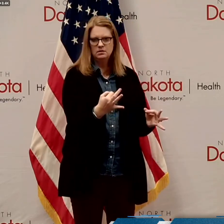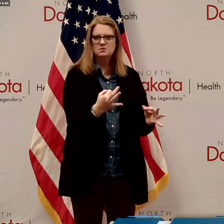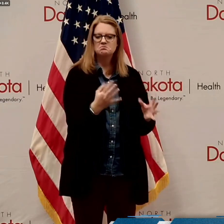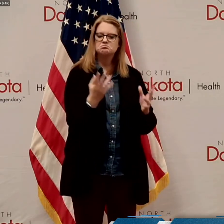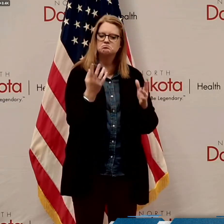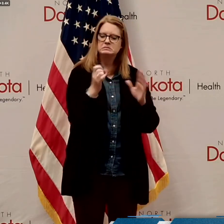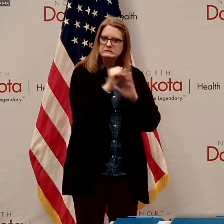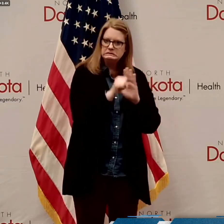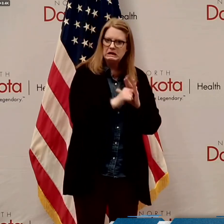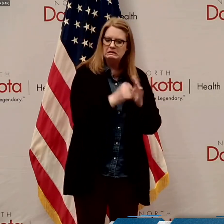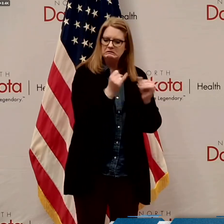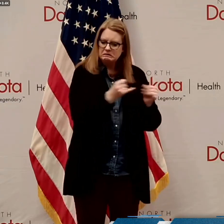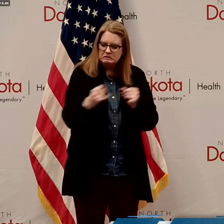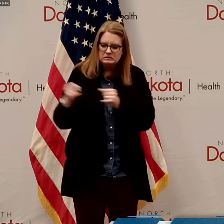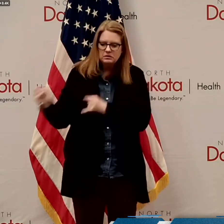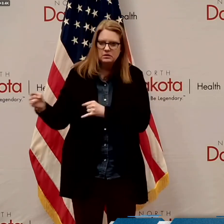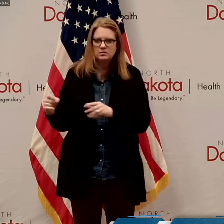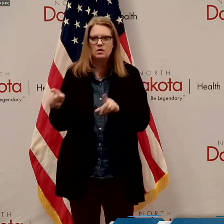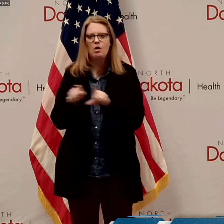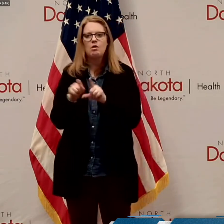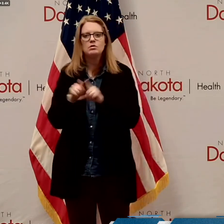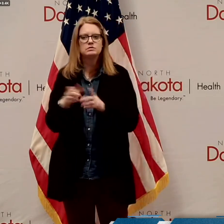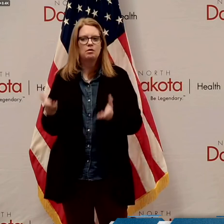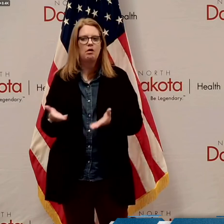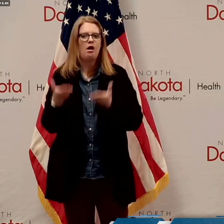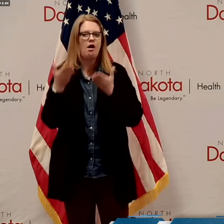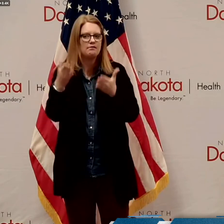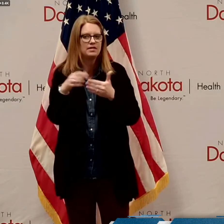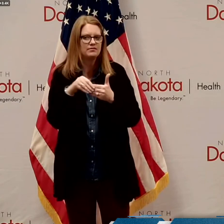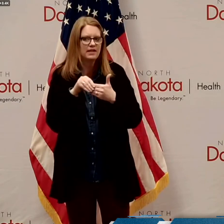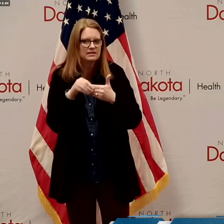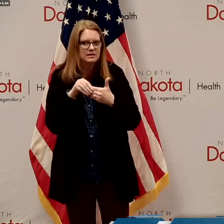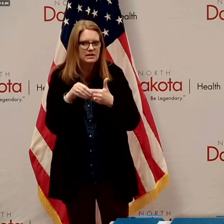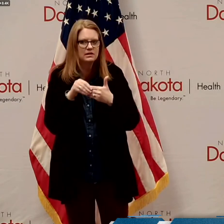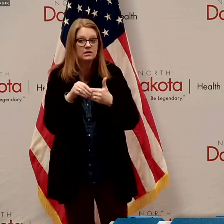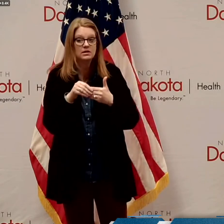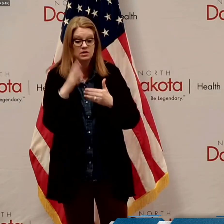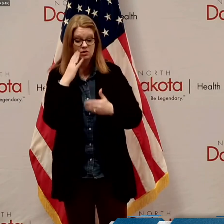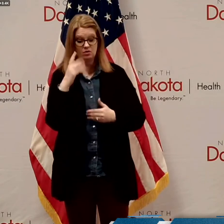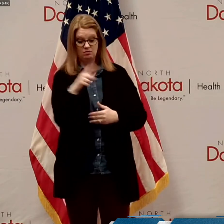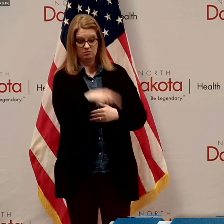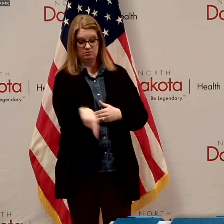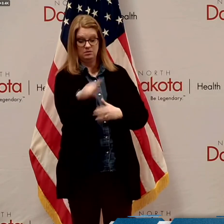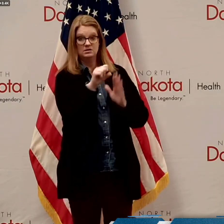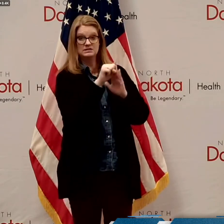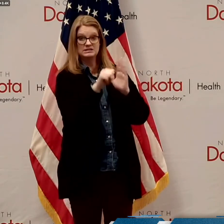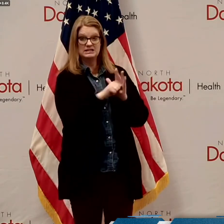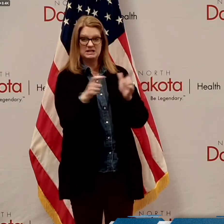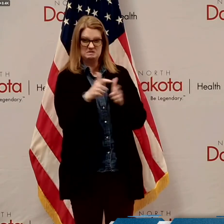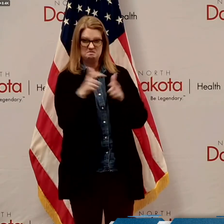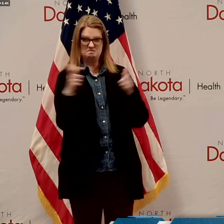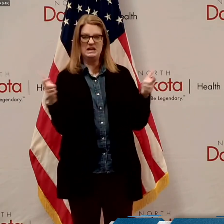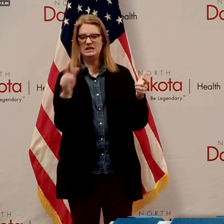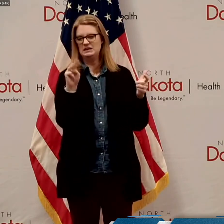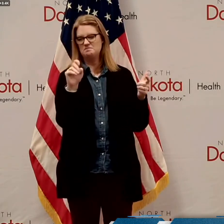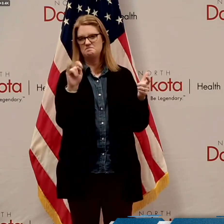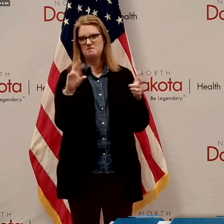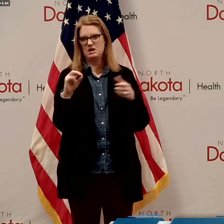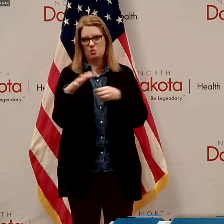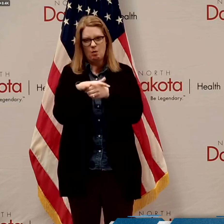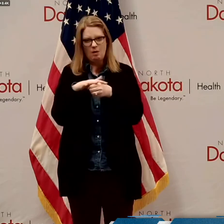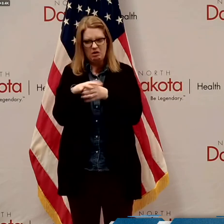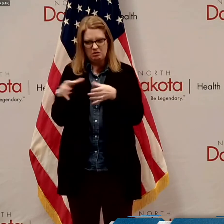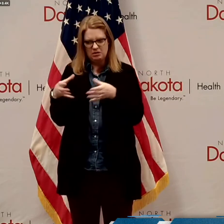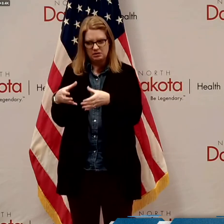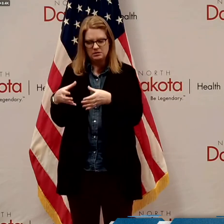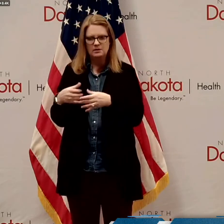state, or they even have offered the flexibility, because when you've got states that have really large metro areas and then